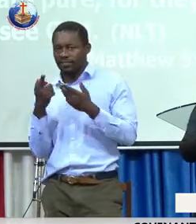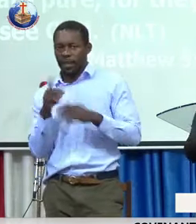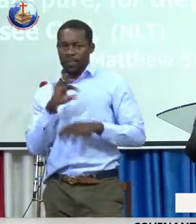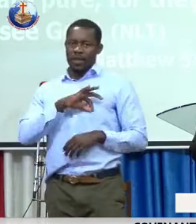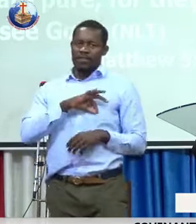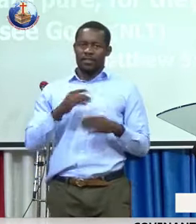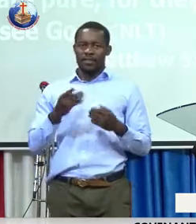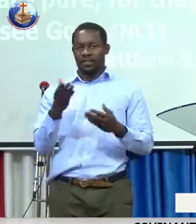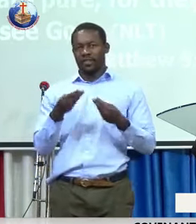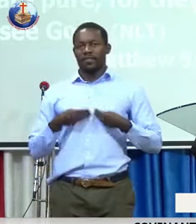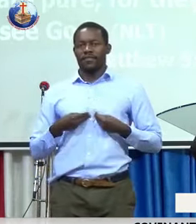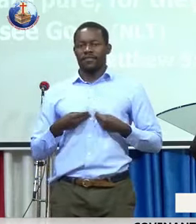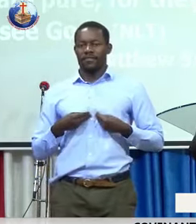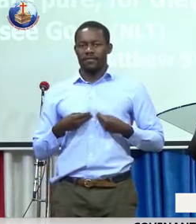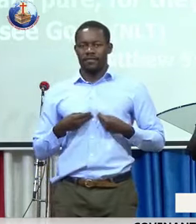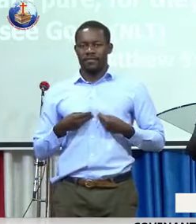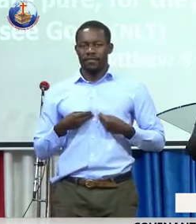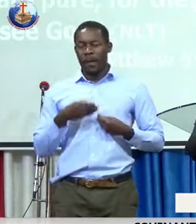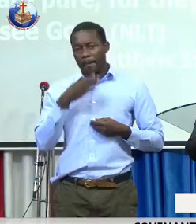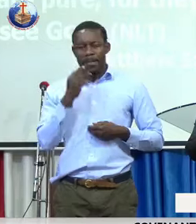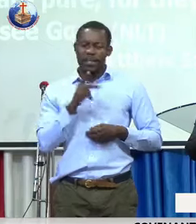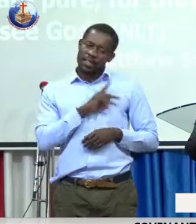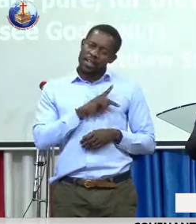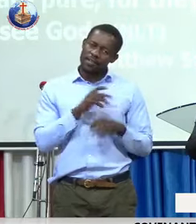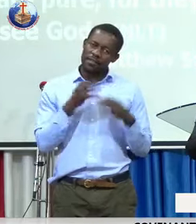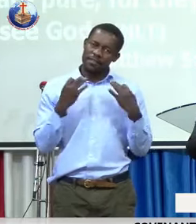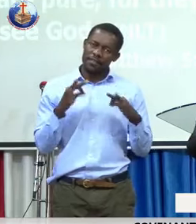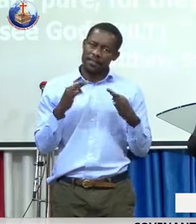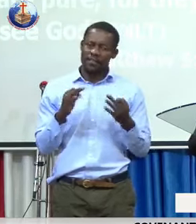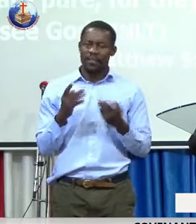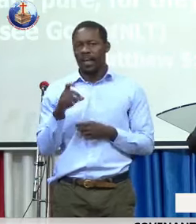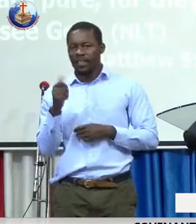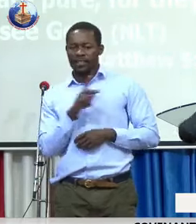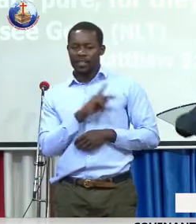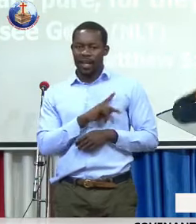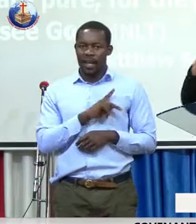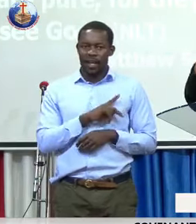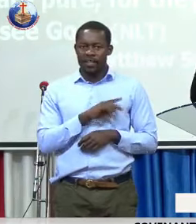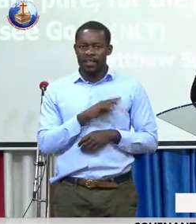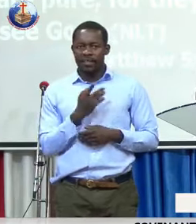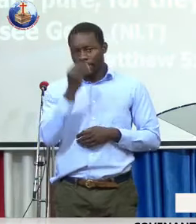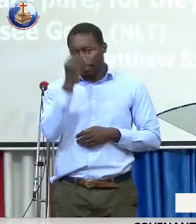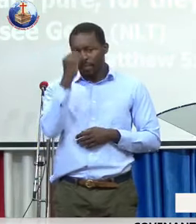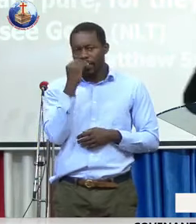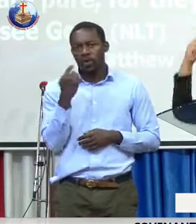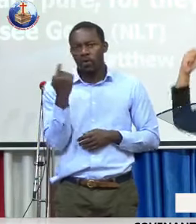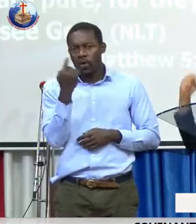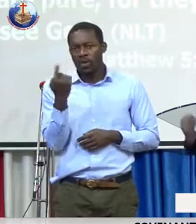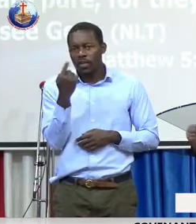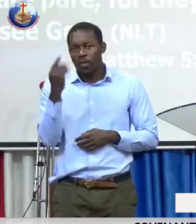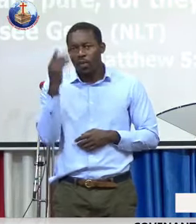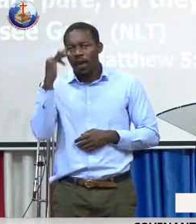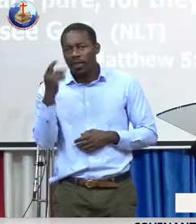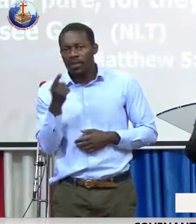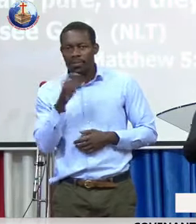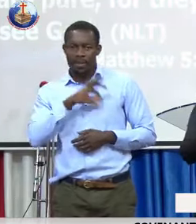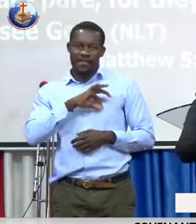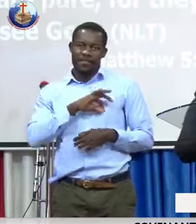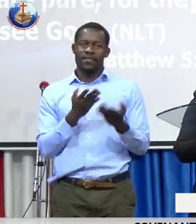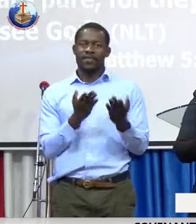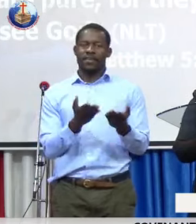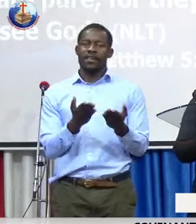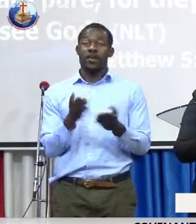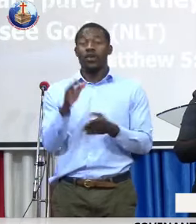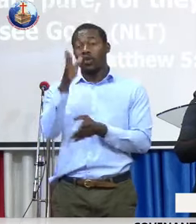tukawa wema kwa sababu tunaambia tuwe wema, bali tunakuwa wema kwa sababu tunataka kupata malipo fulani. The Lord today is calling us out of that. Bwana leo